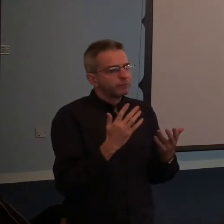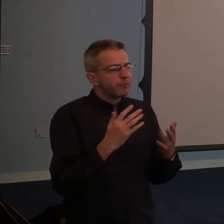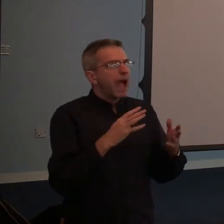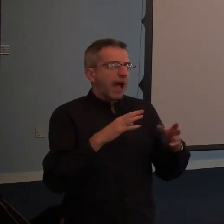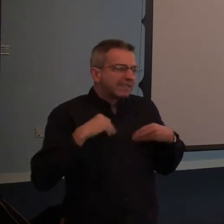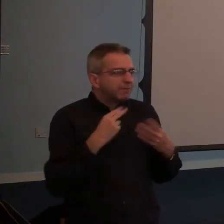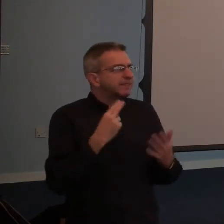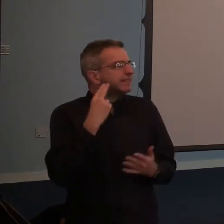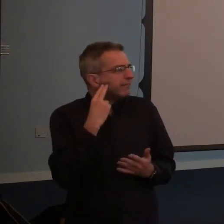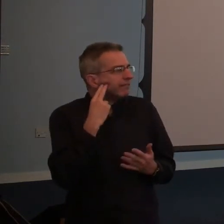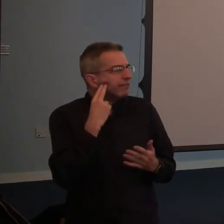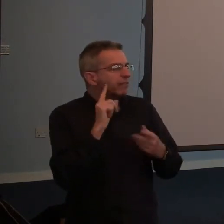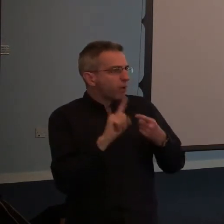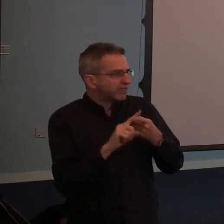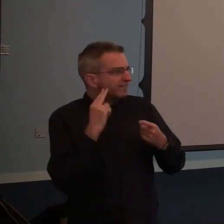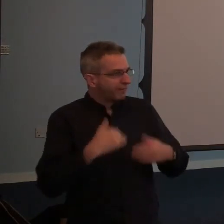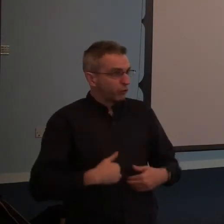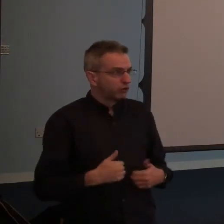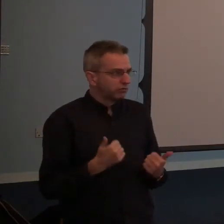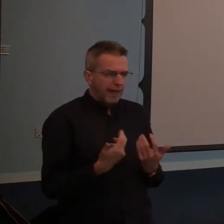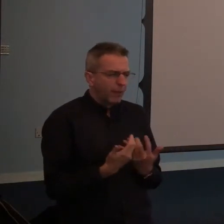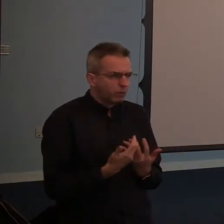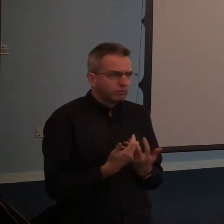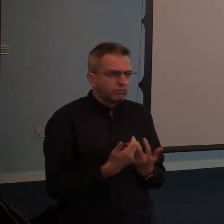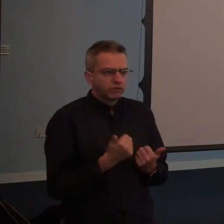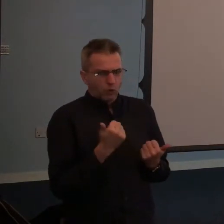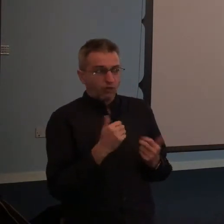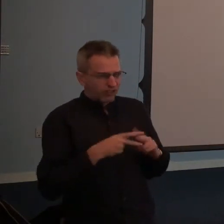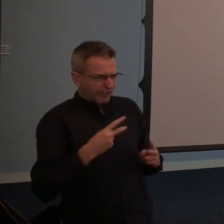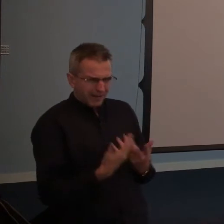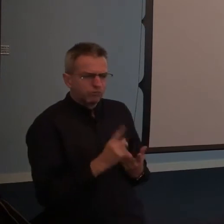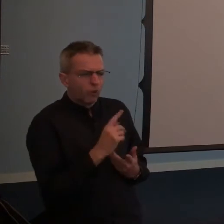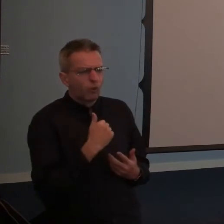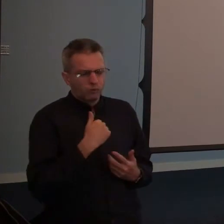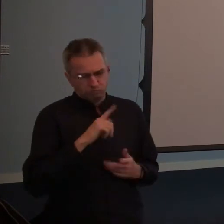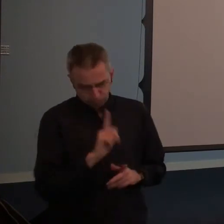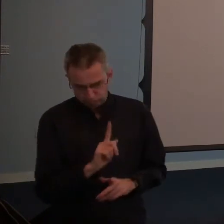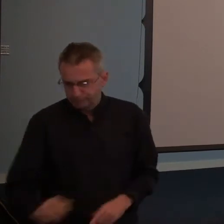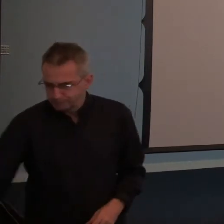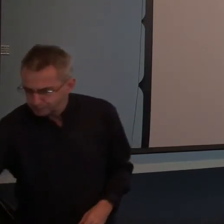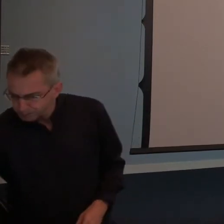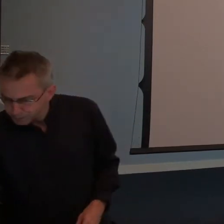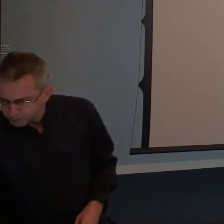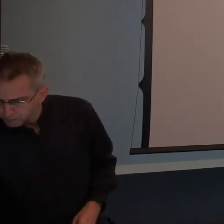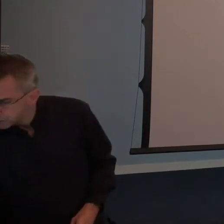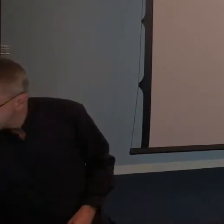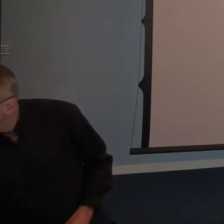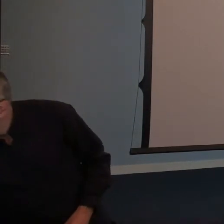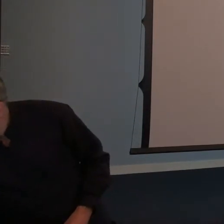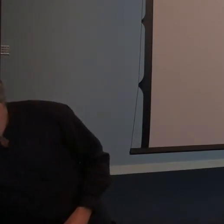and ensure that hearing people accept deaf people in a positive way. And I thought, this is linked to genetics, so let me